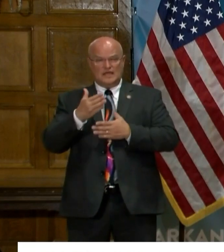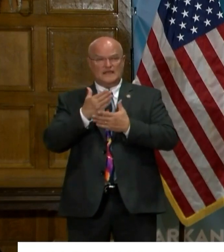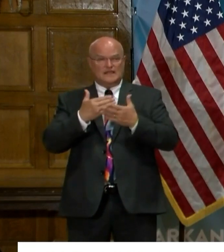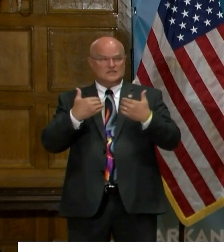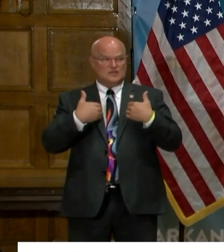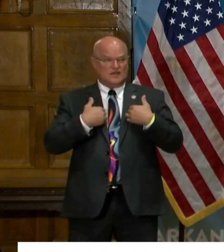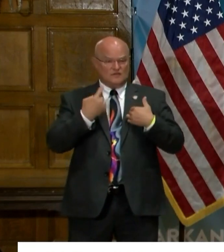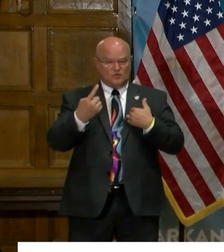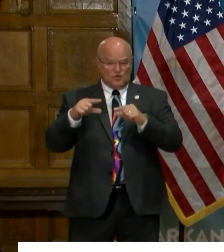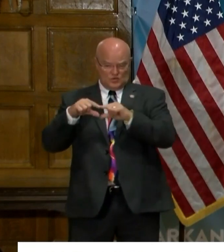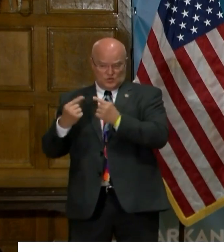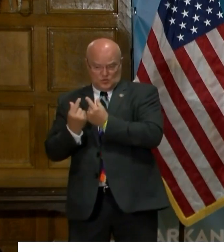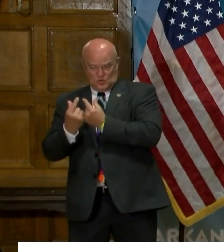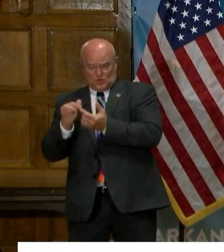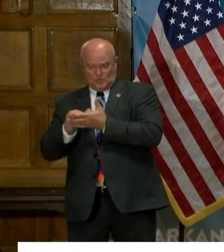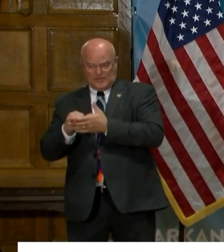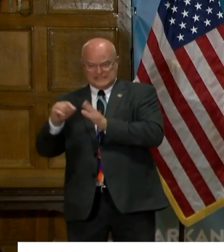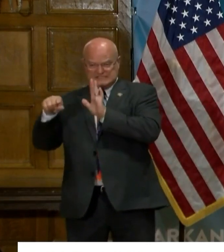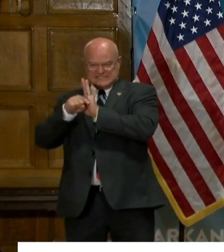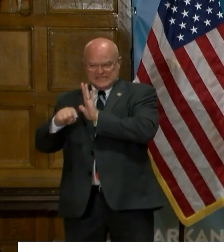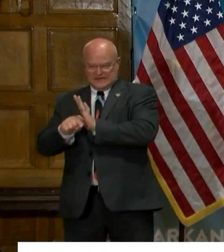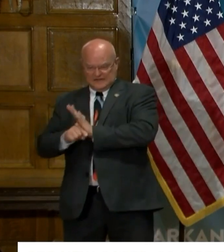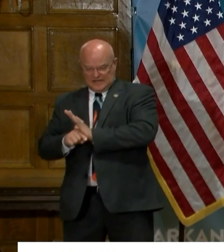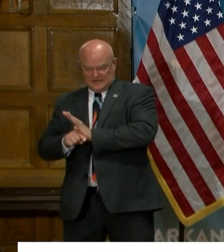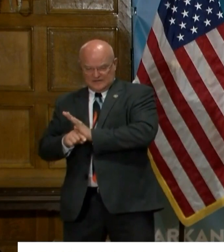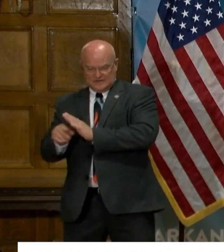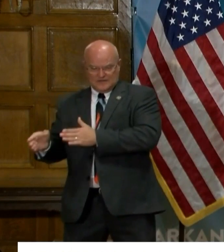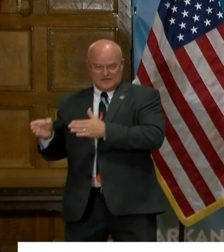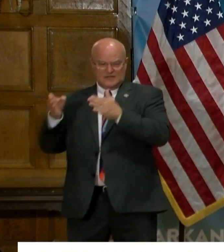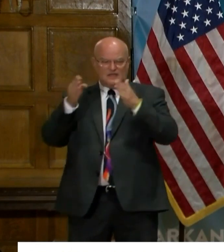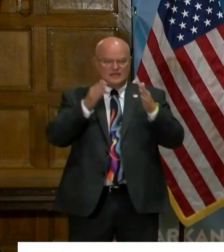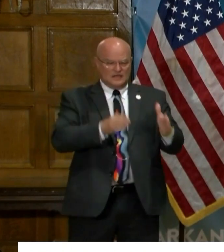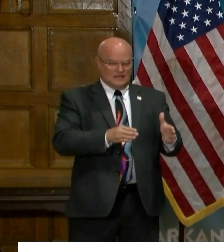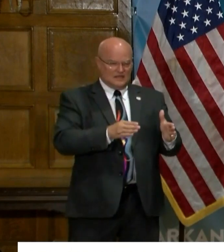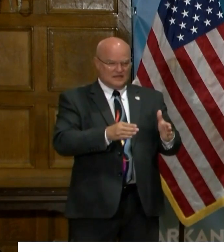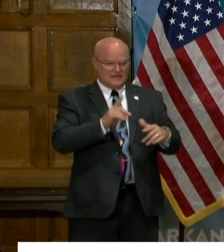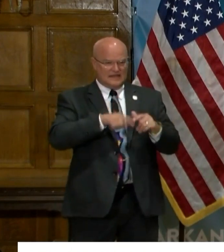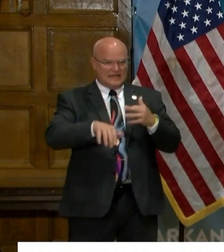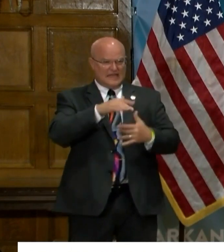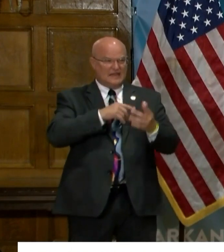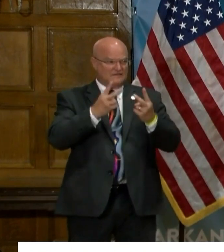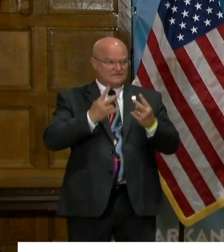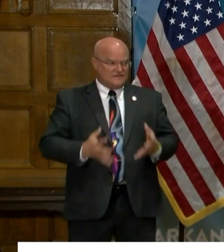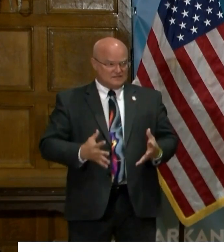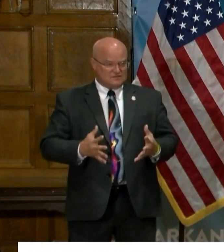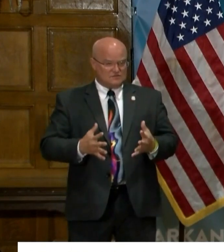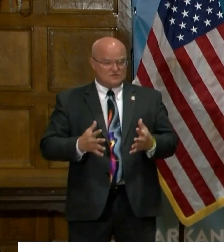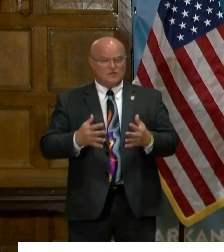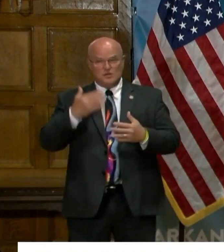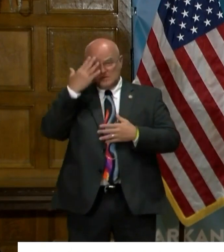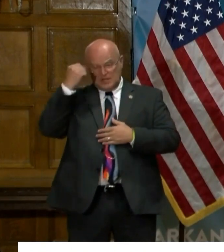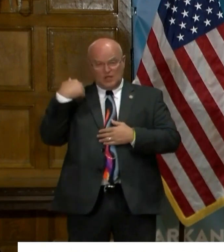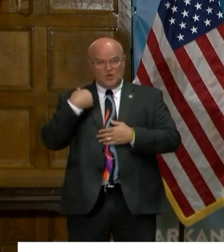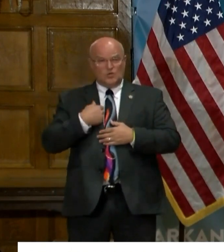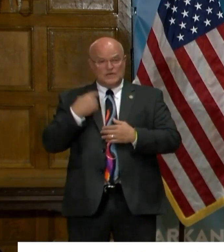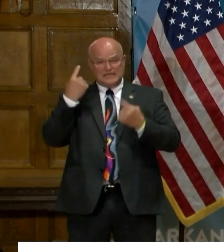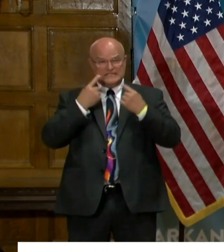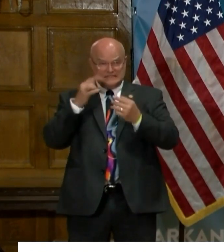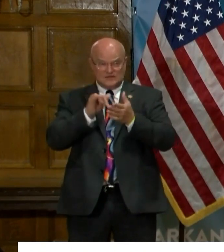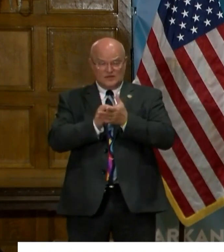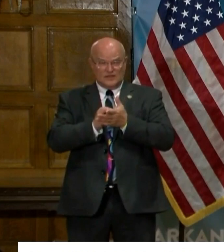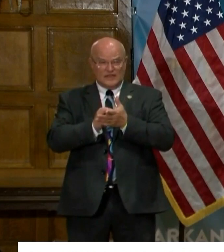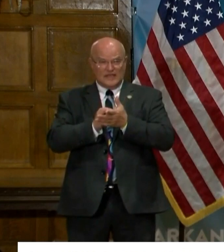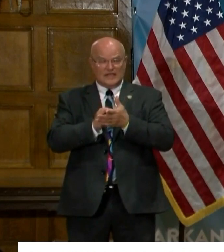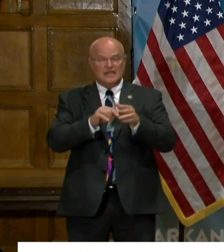you have one group that's all negative, but and yet they can't have the visitors because we've considered